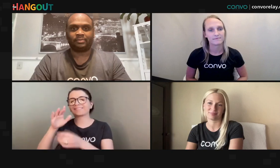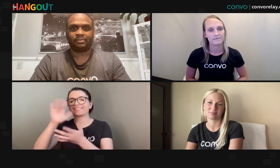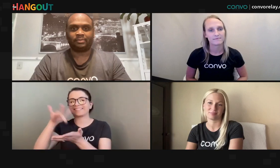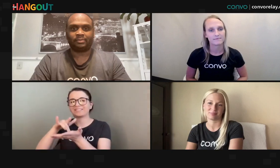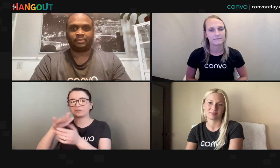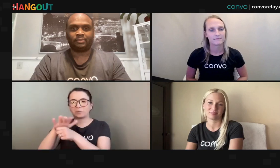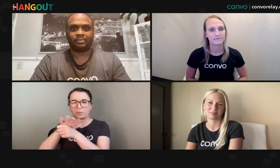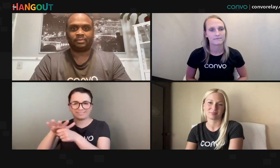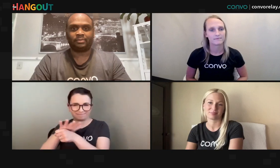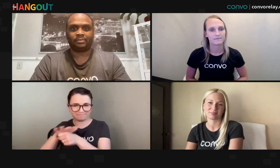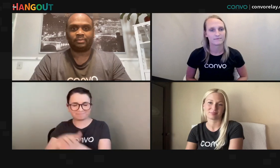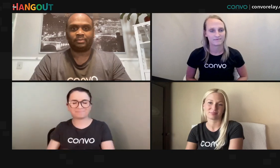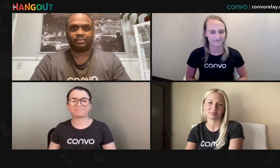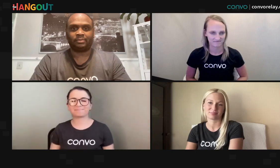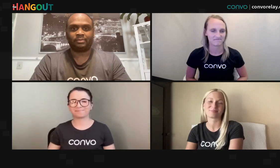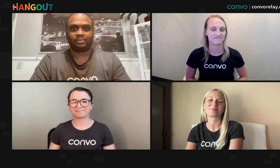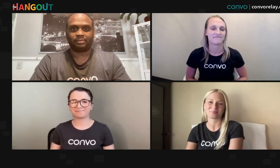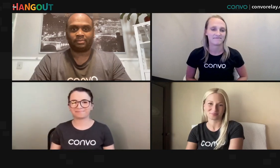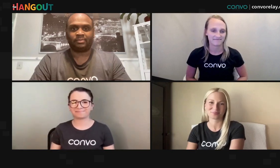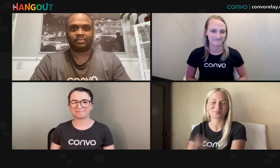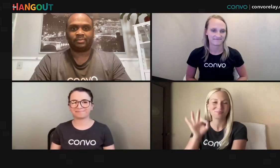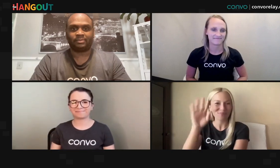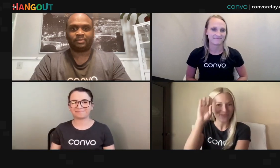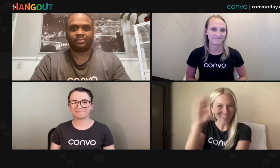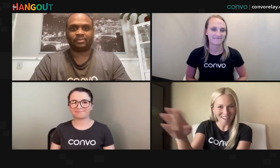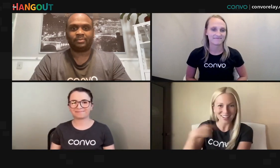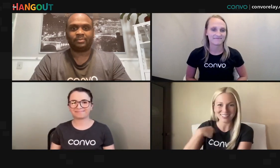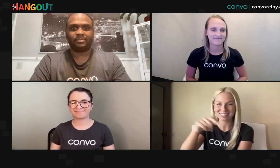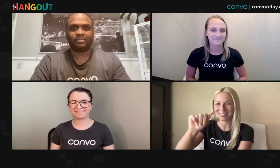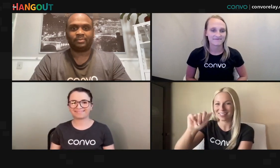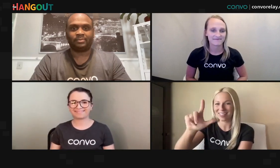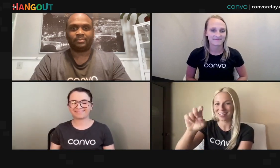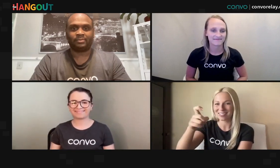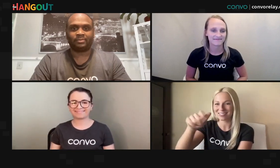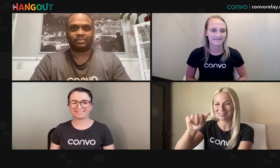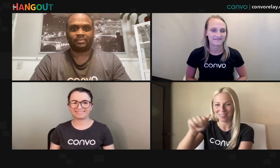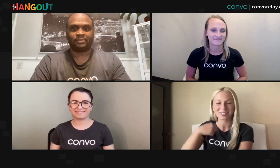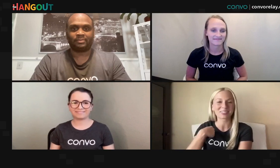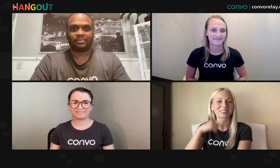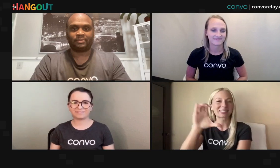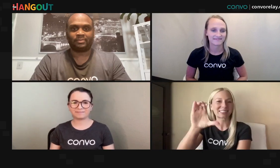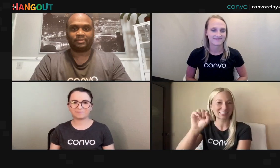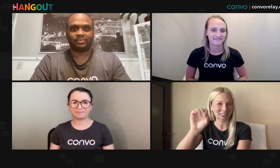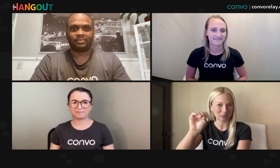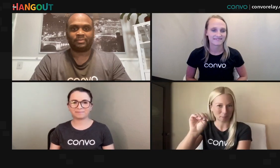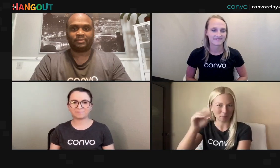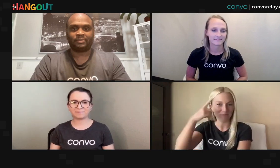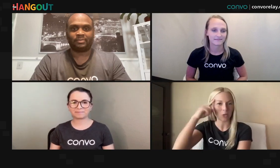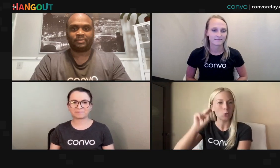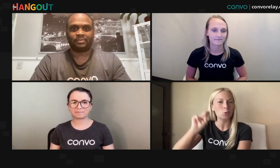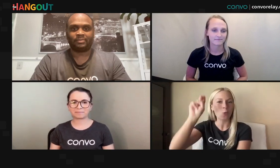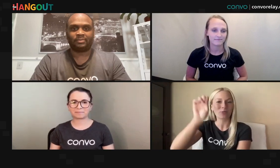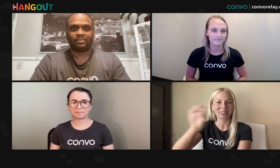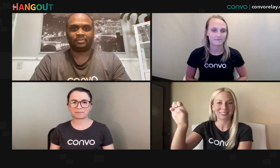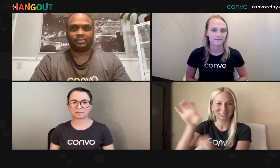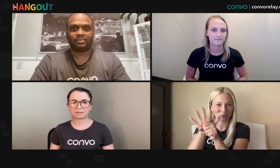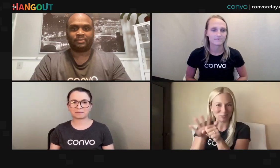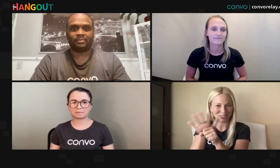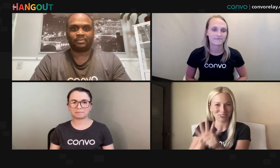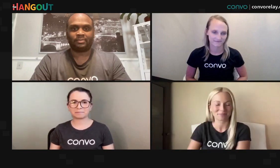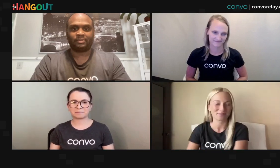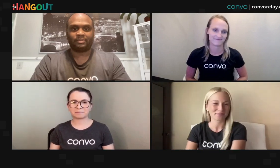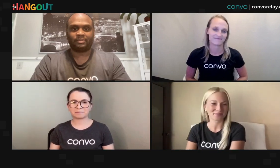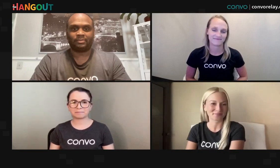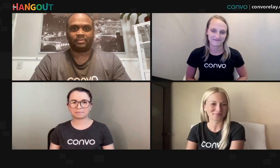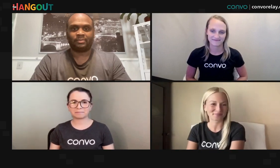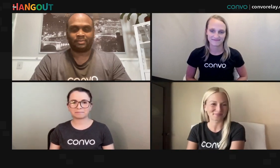for Convo. I'm in the central location. Hi, I'm Alexa. I'm a CSM